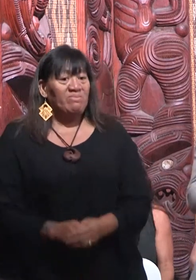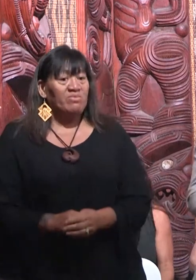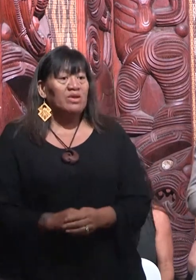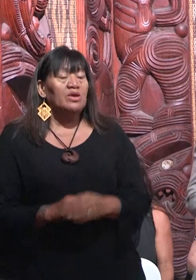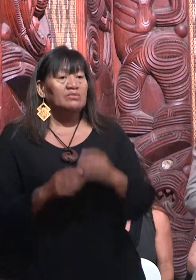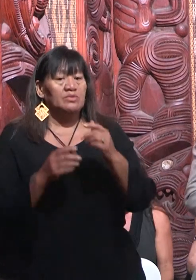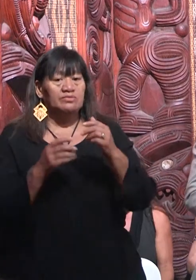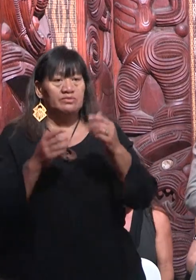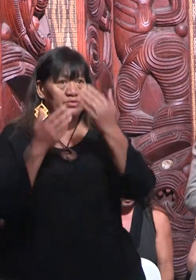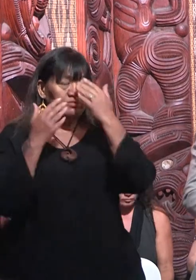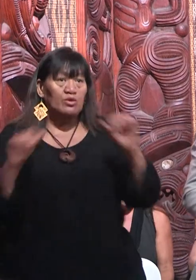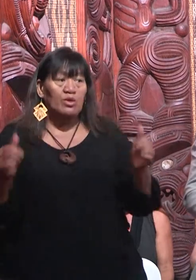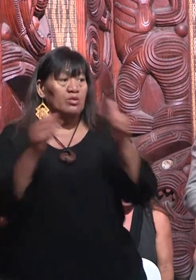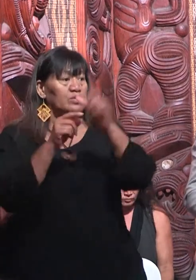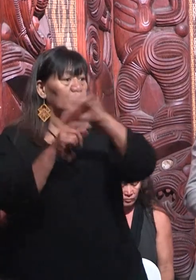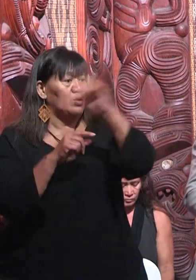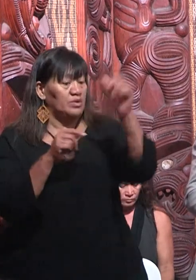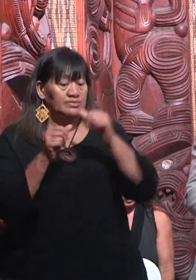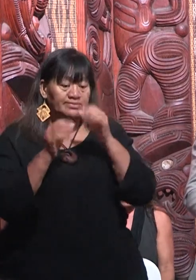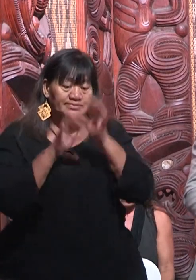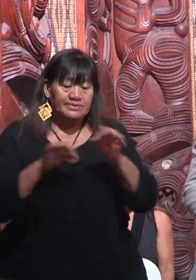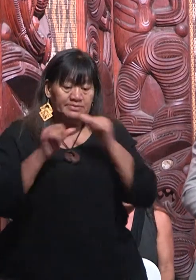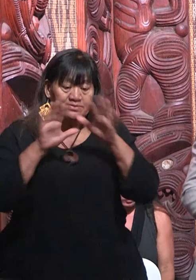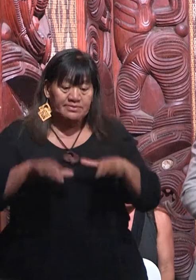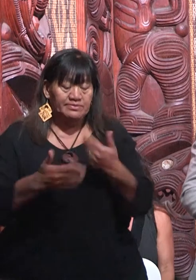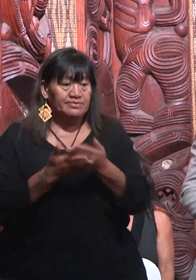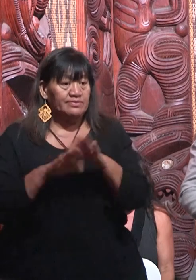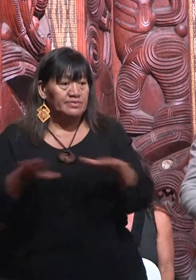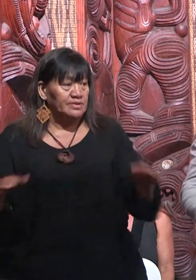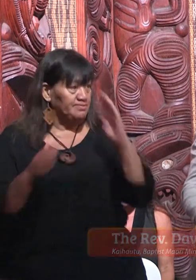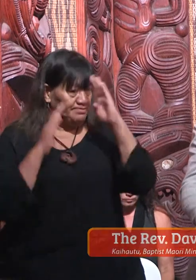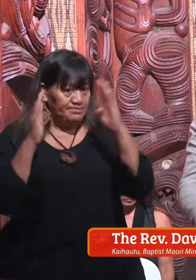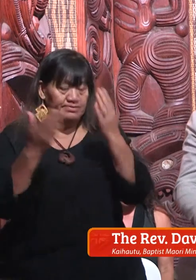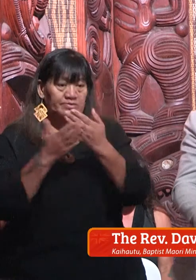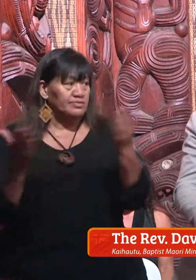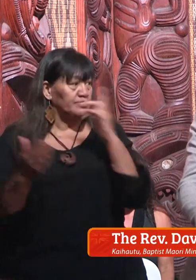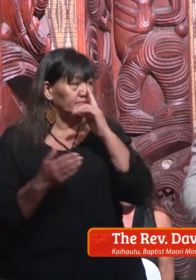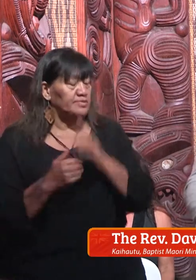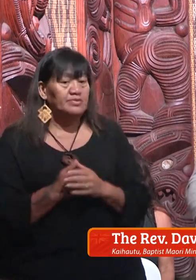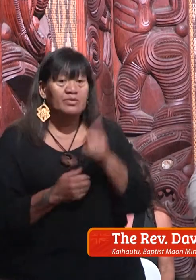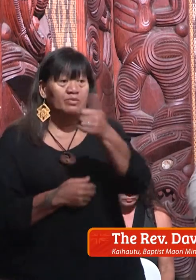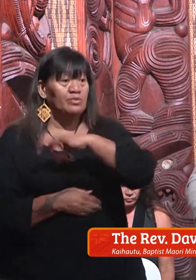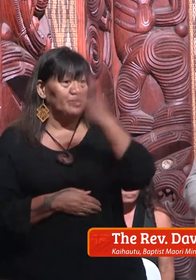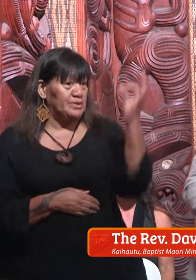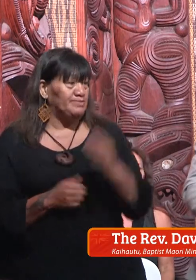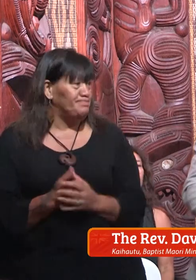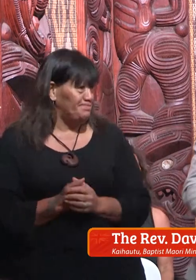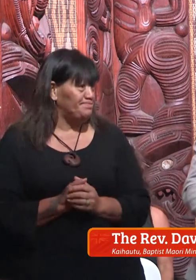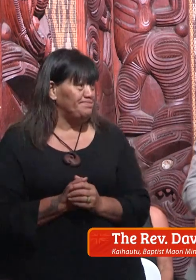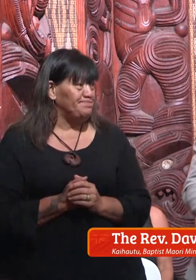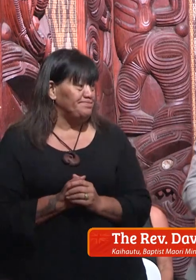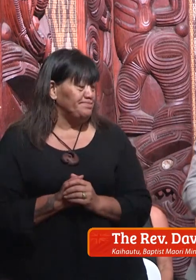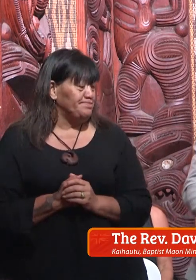Gloria ki te matua he runga rawa, he mangarongo ki te whenua, he whakaaro pai ki ngā tangata katoa. Morena tātou.